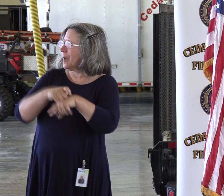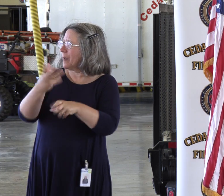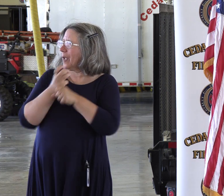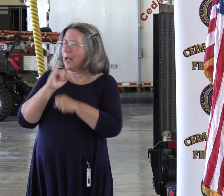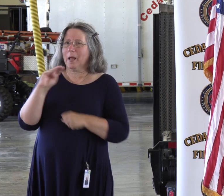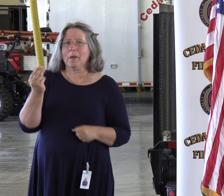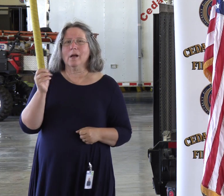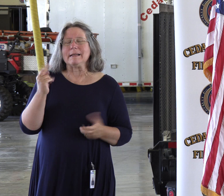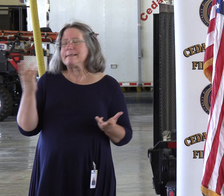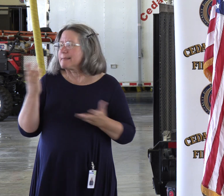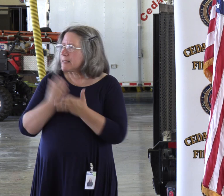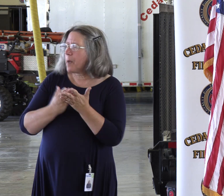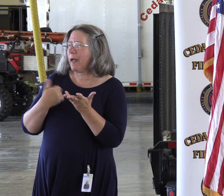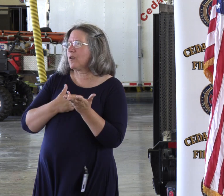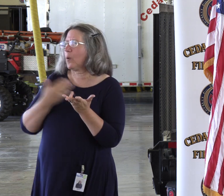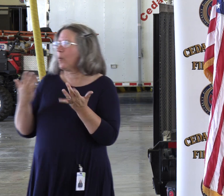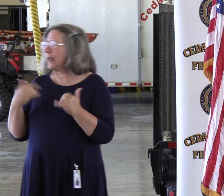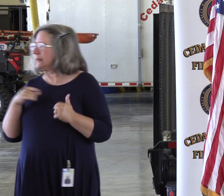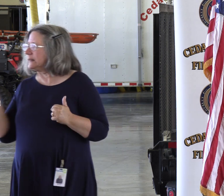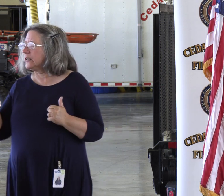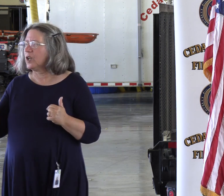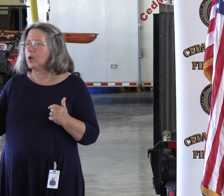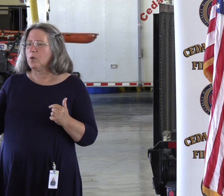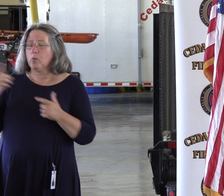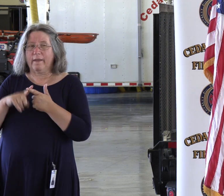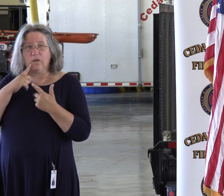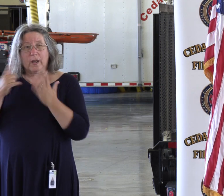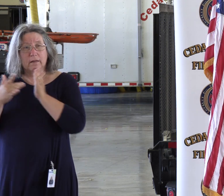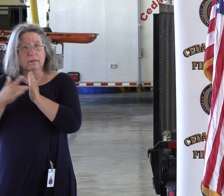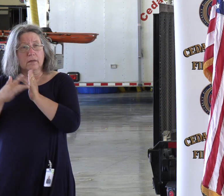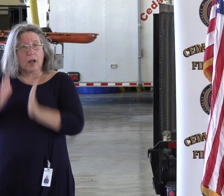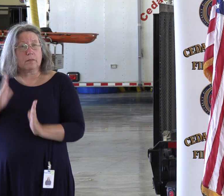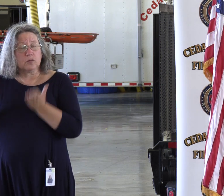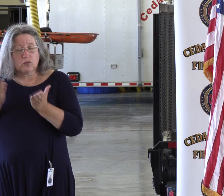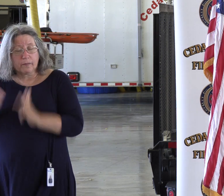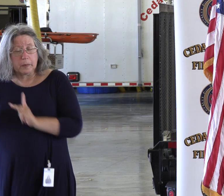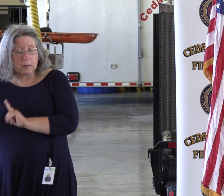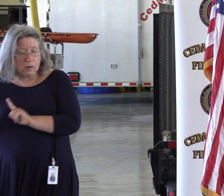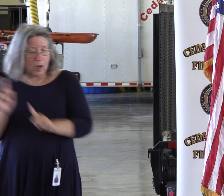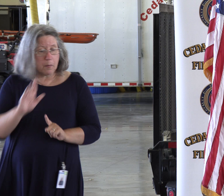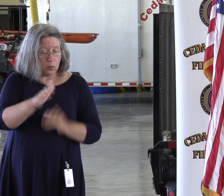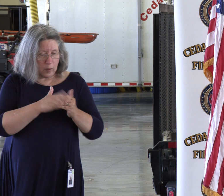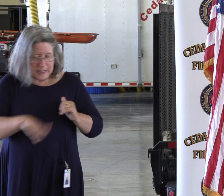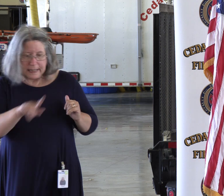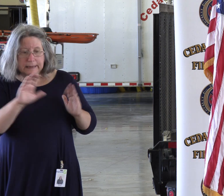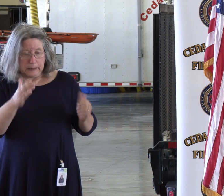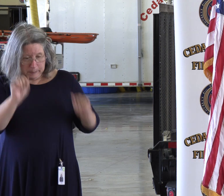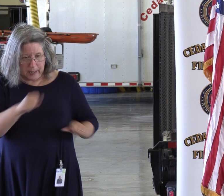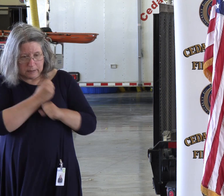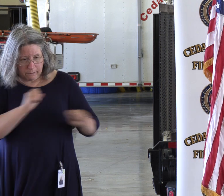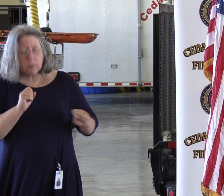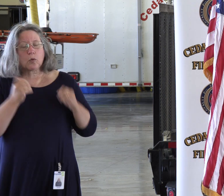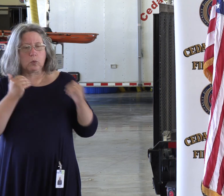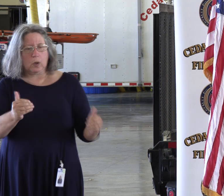for our technicians to safely access their neighborhoods and or their businesses to reconnect them. With that